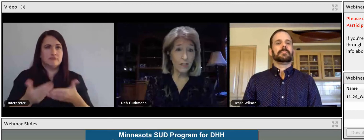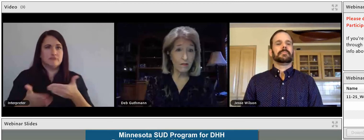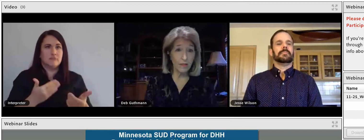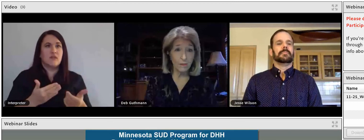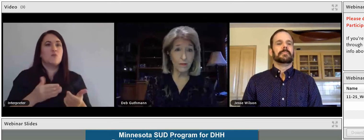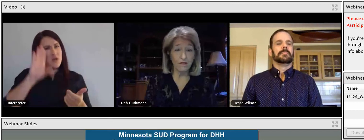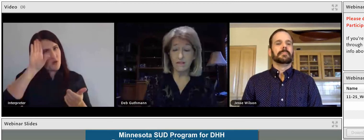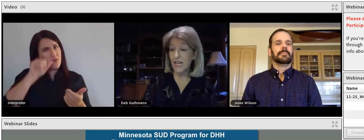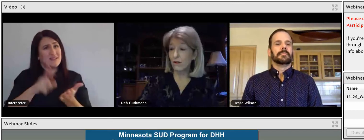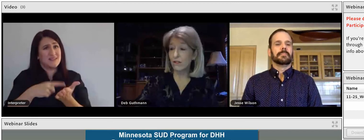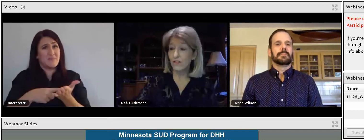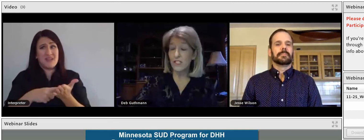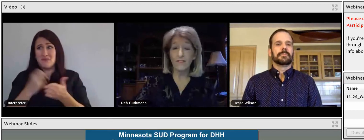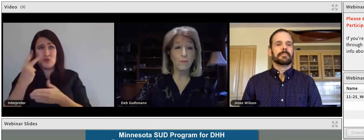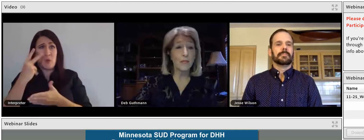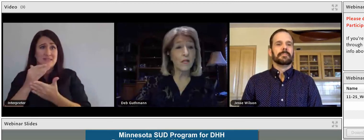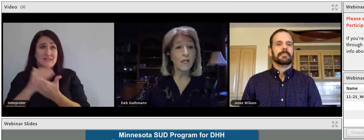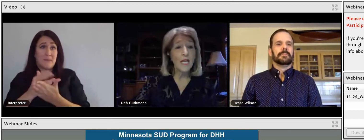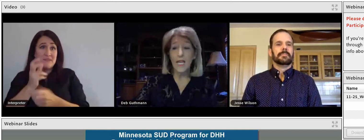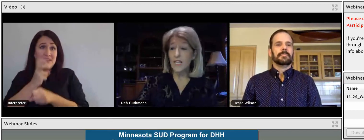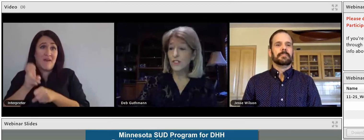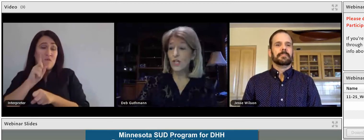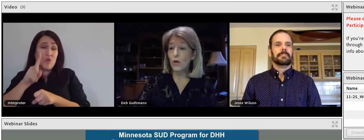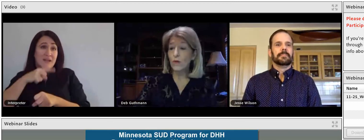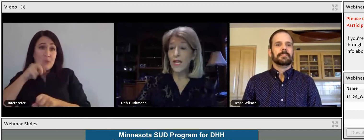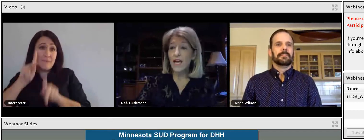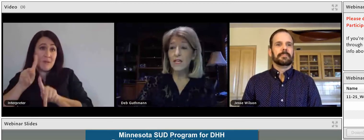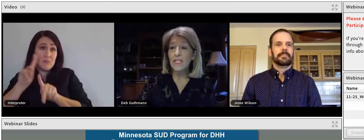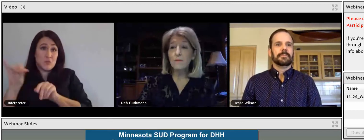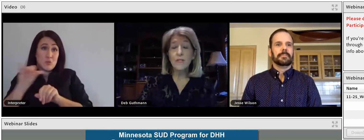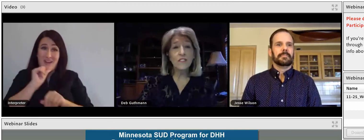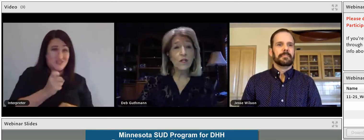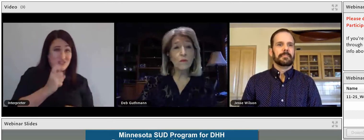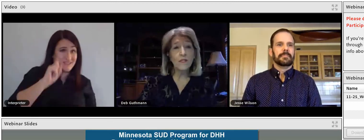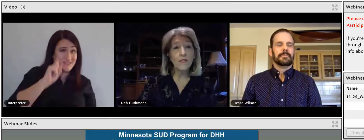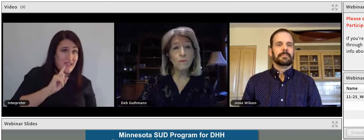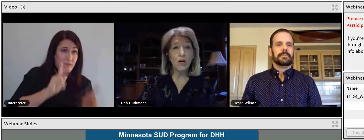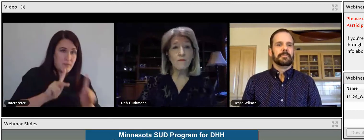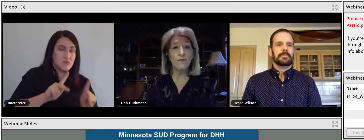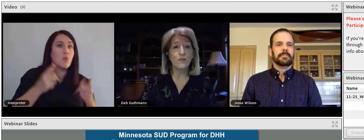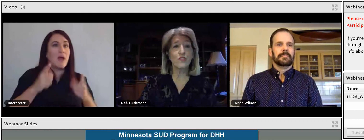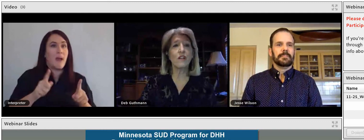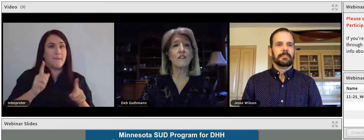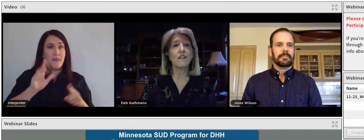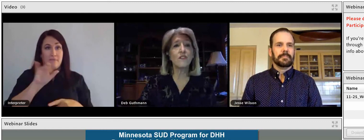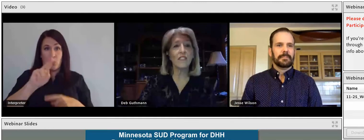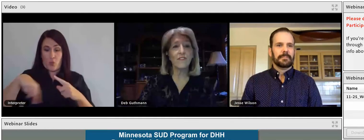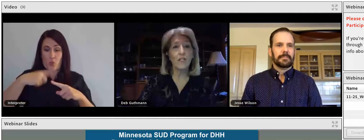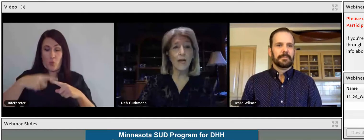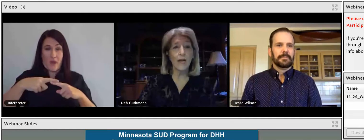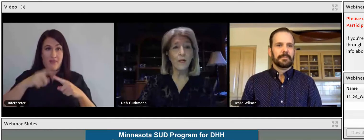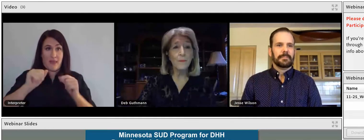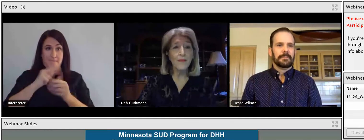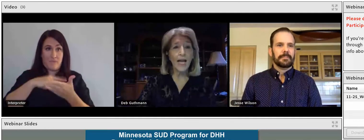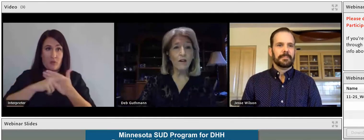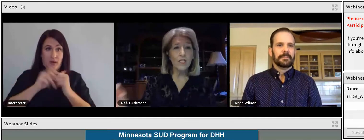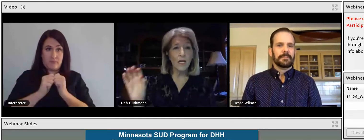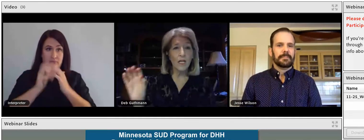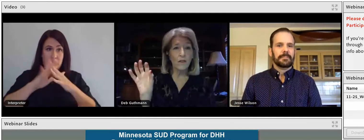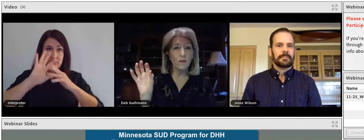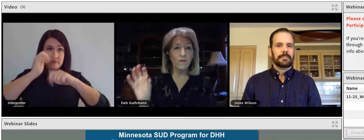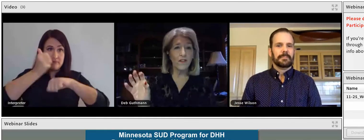are difficult for hearing people, not only for deaf people. And so in Minnesota, when the program first started, we tried to figure